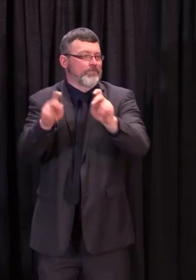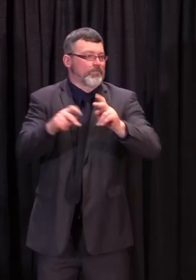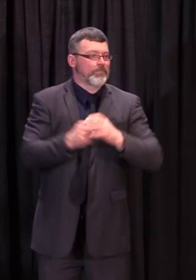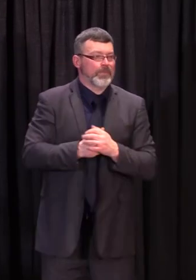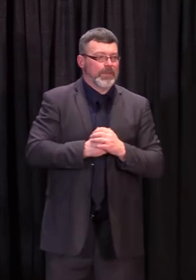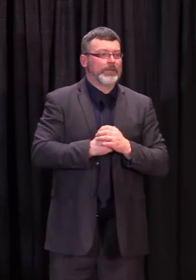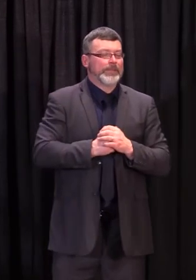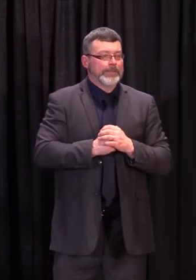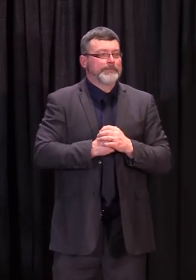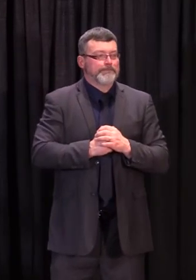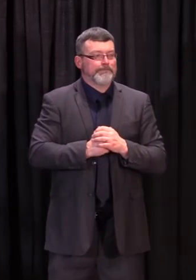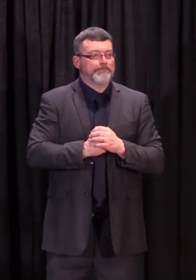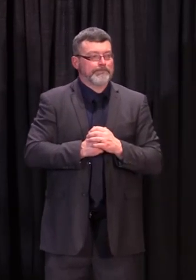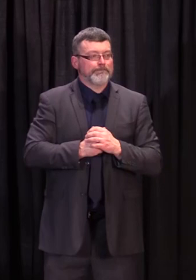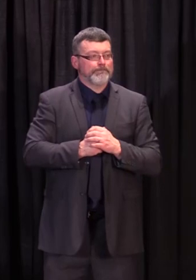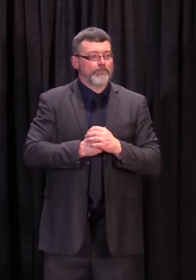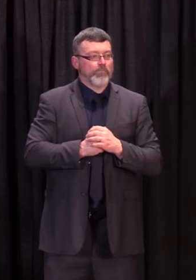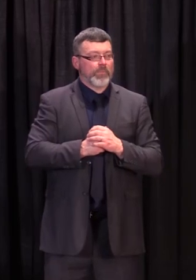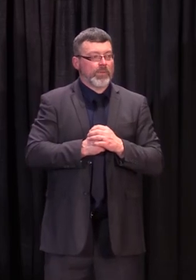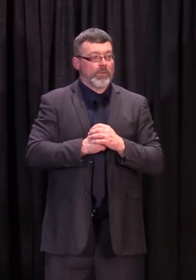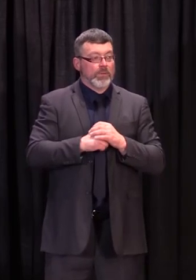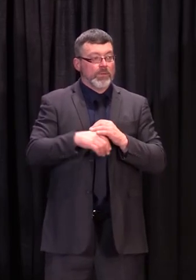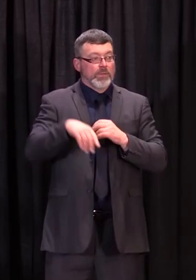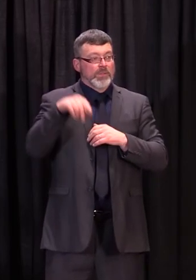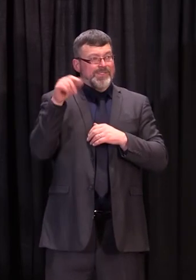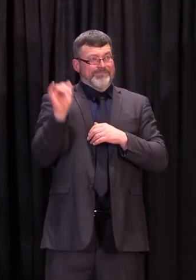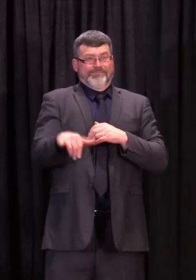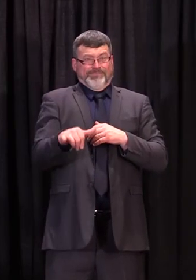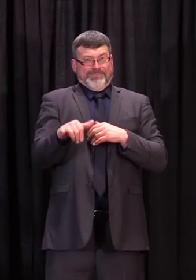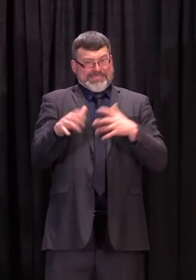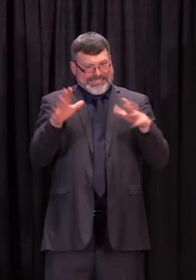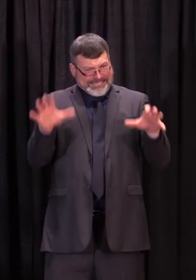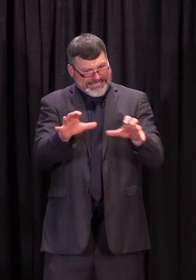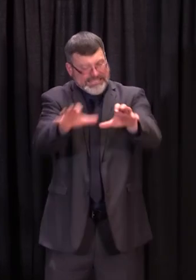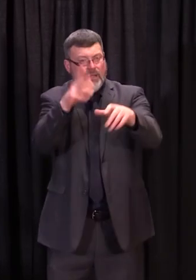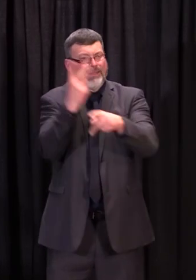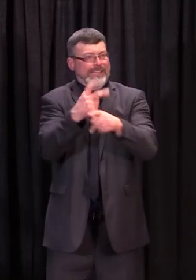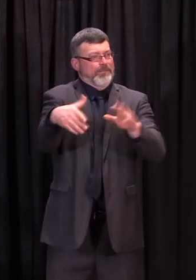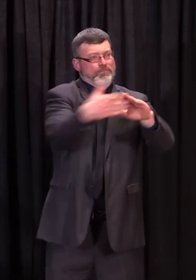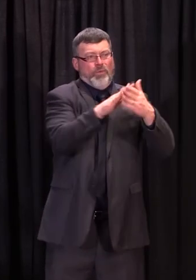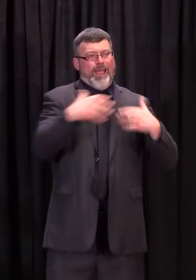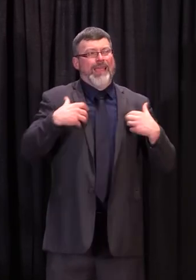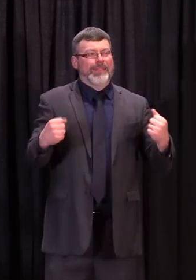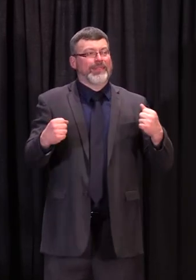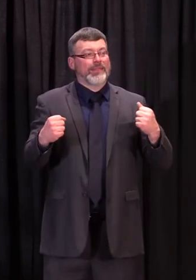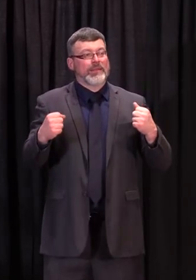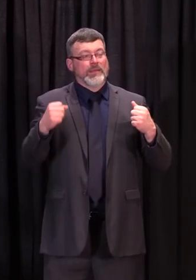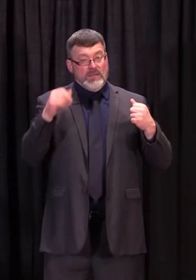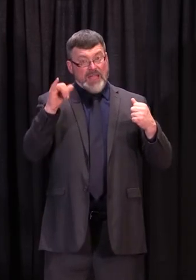This work to keep communities healthy is directly connected to keeping them safe.